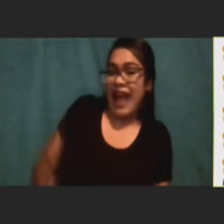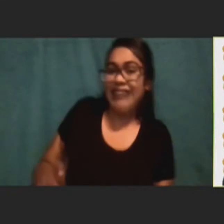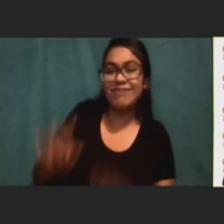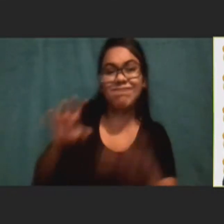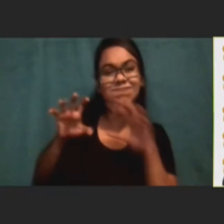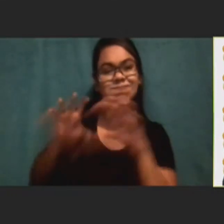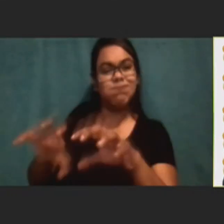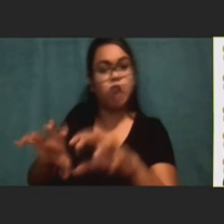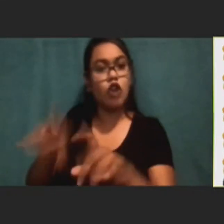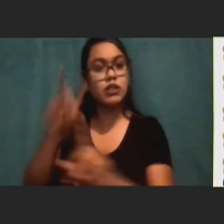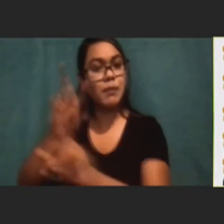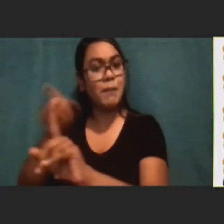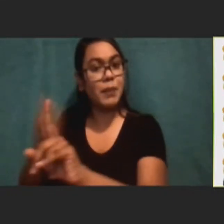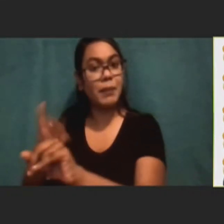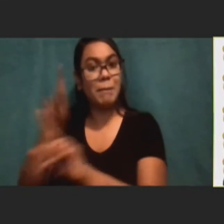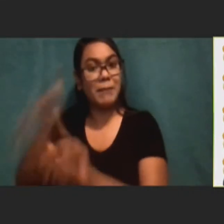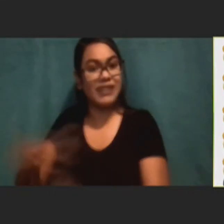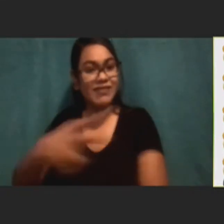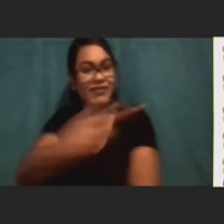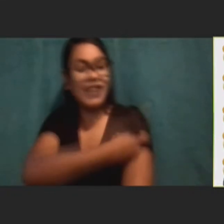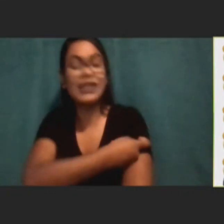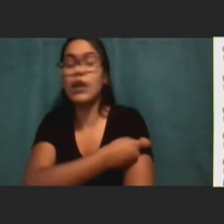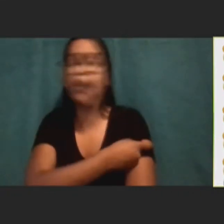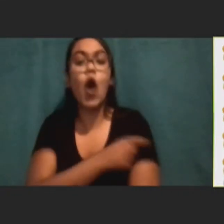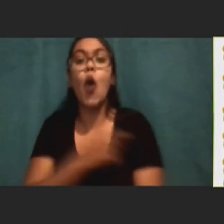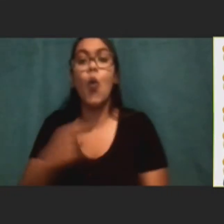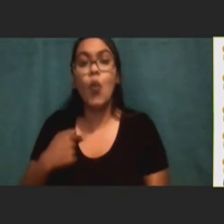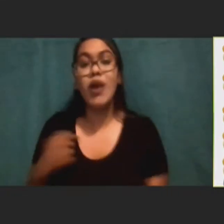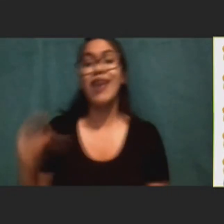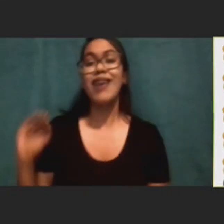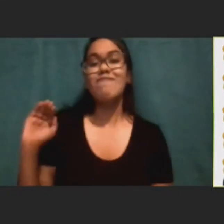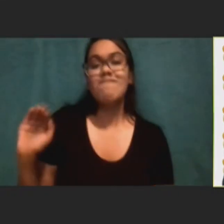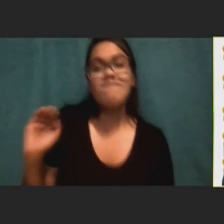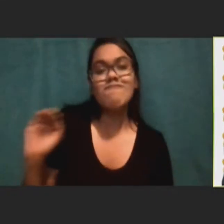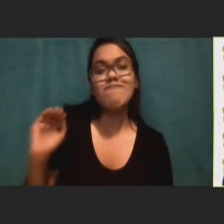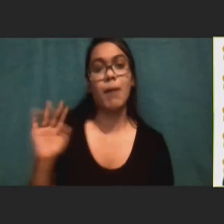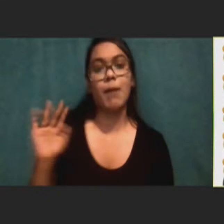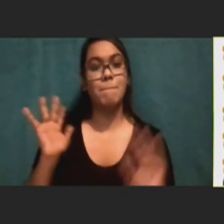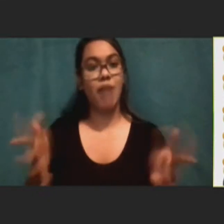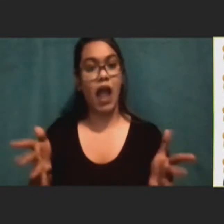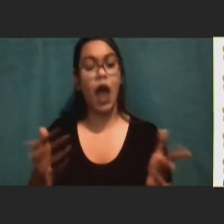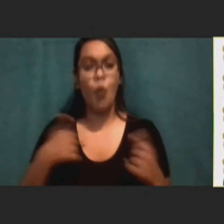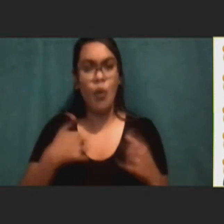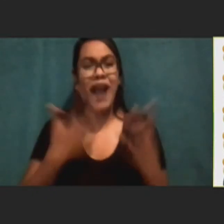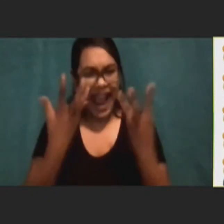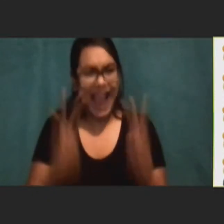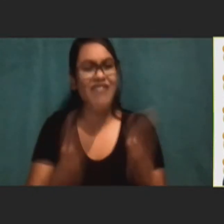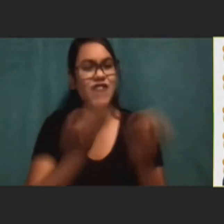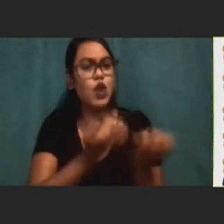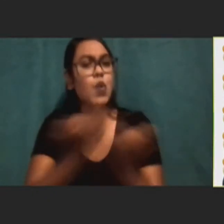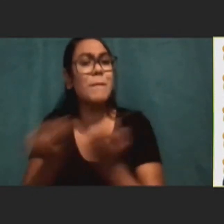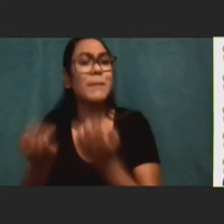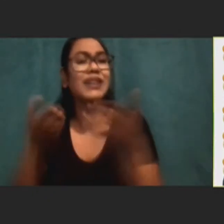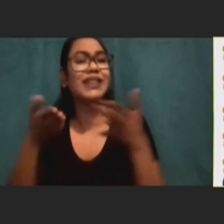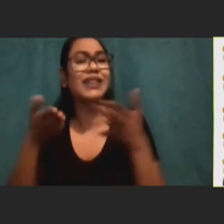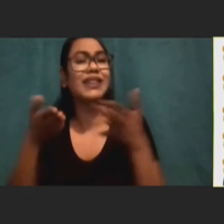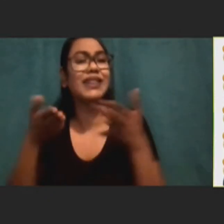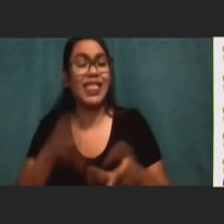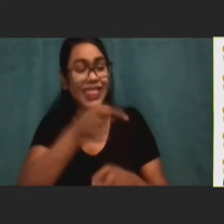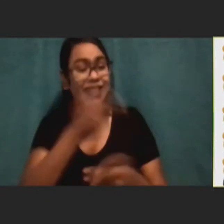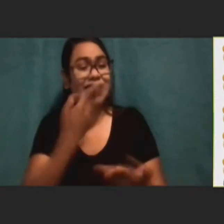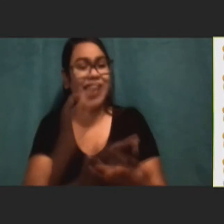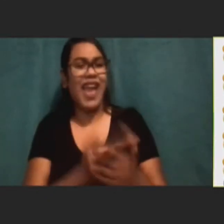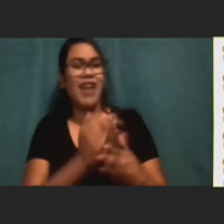people. It's just a reminder that we do have the tools which can save our lives, and those tools